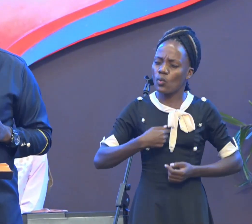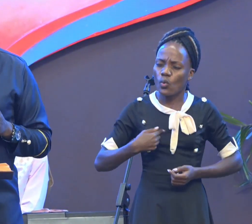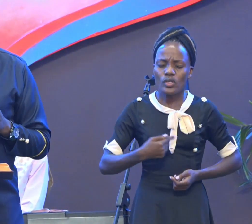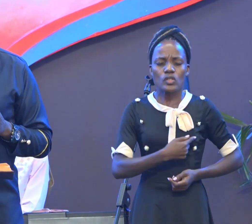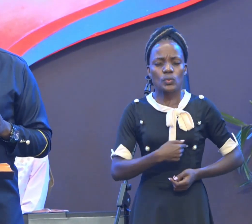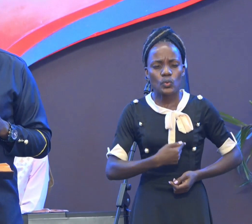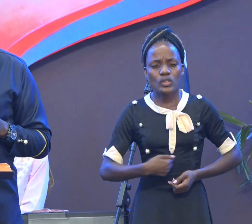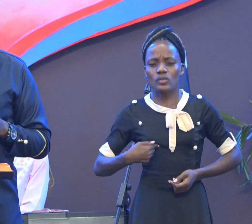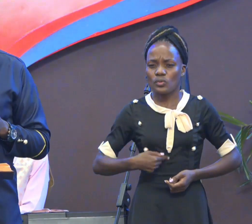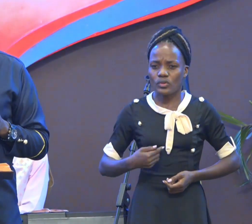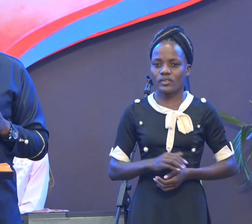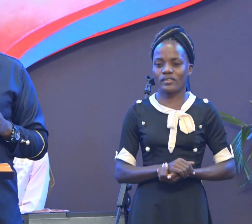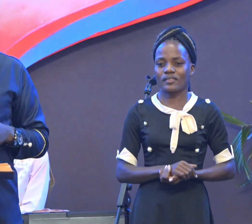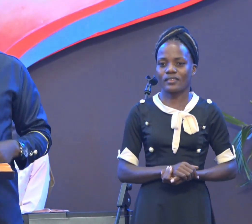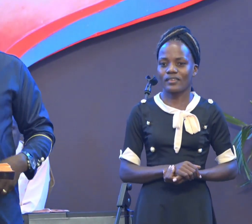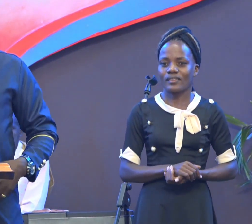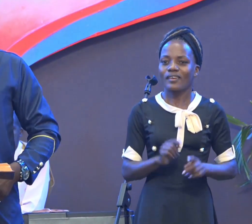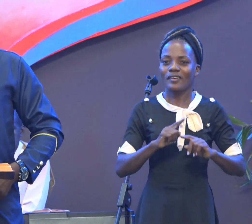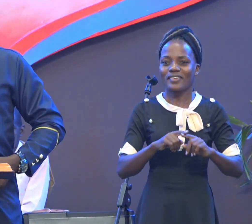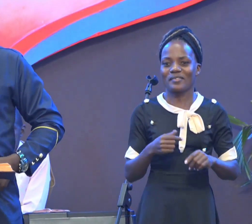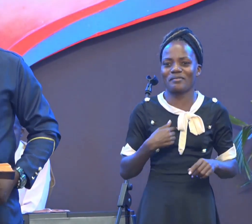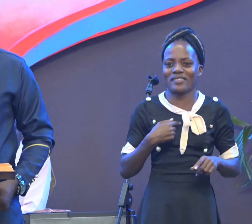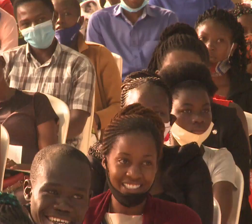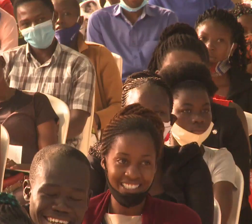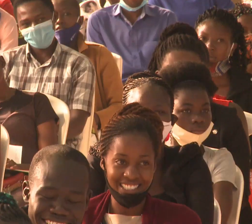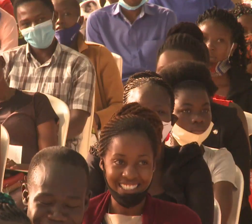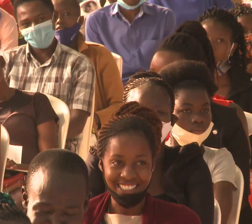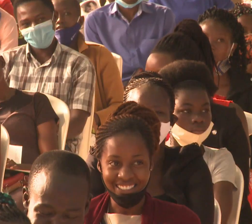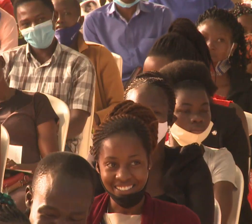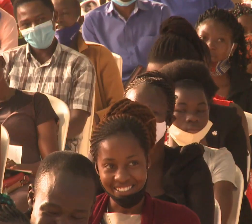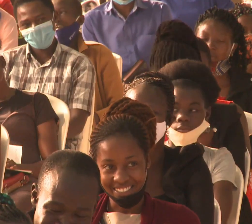wounds. Bazinte kako nene ange saba vira ka.